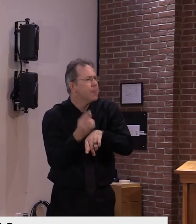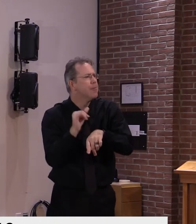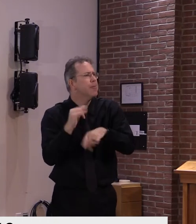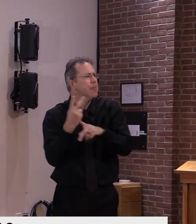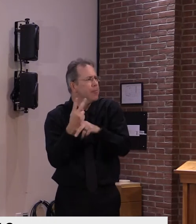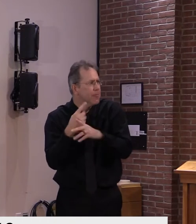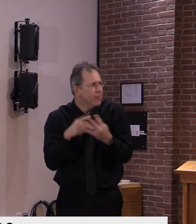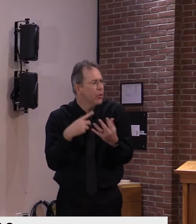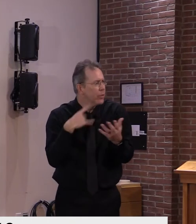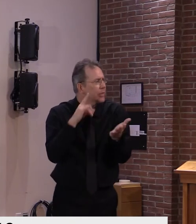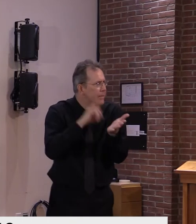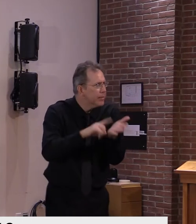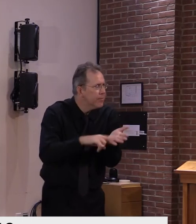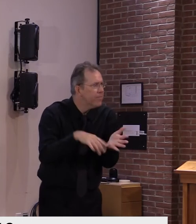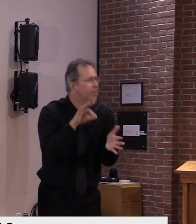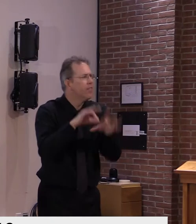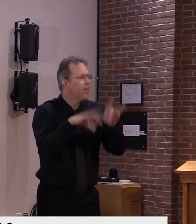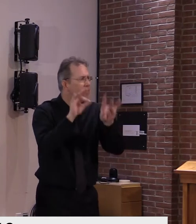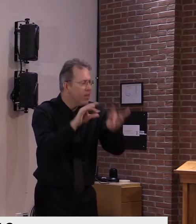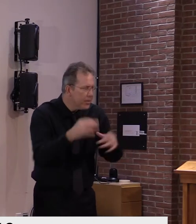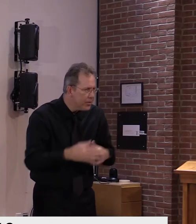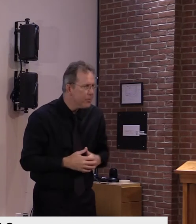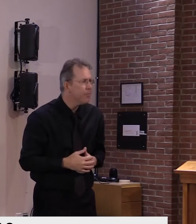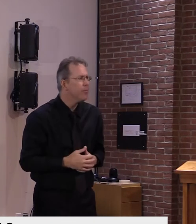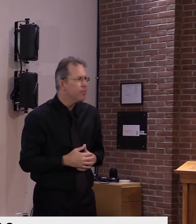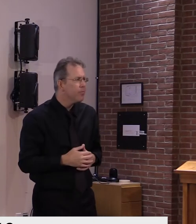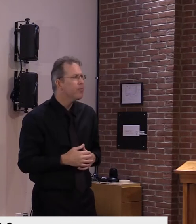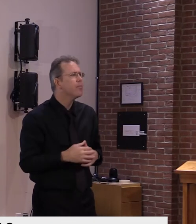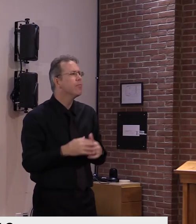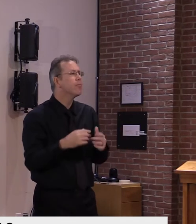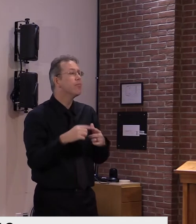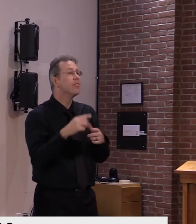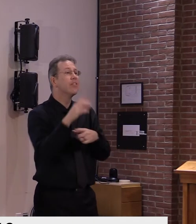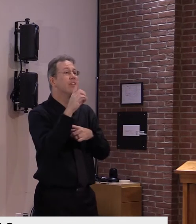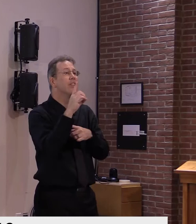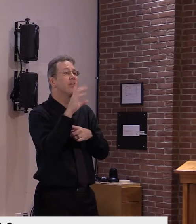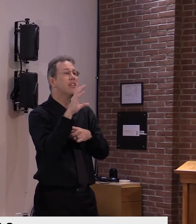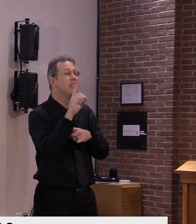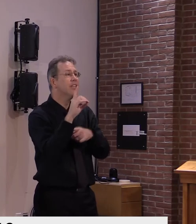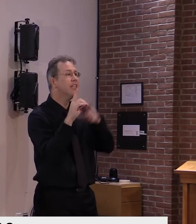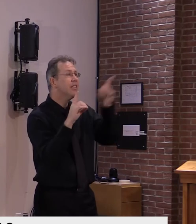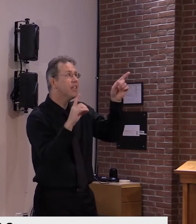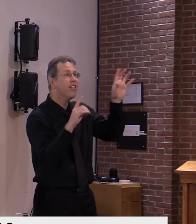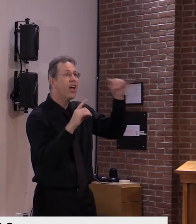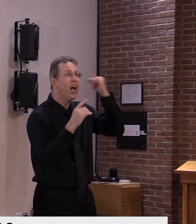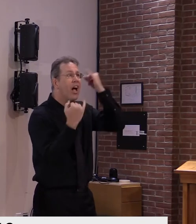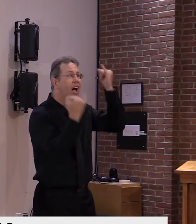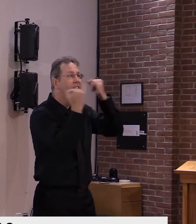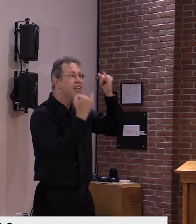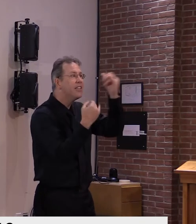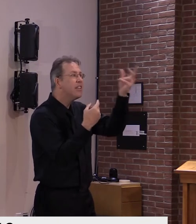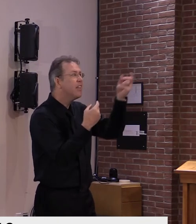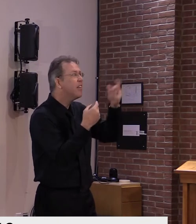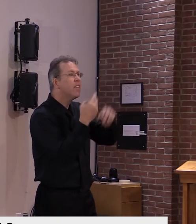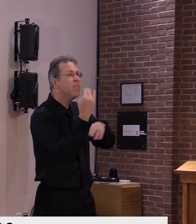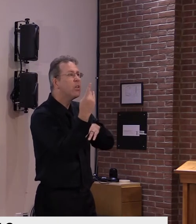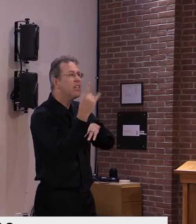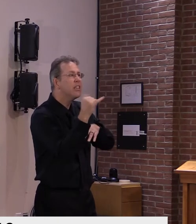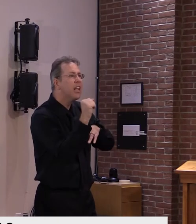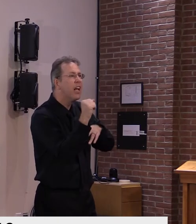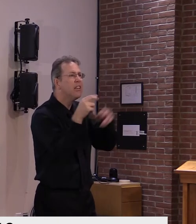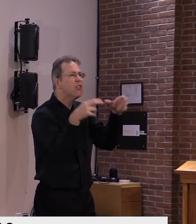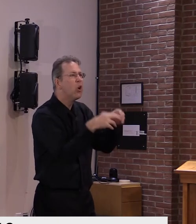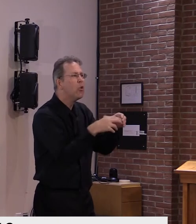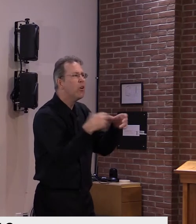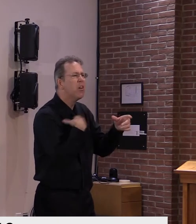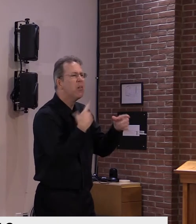get out of quarantine sooner than 14 days. And Vermont has, for a long time, had